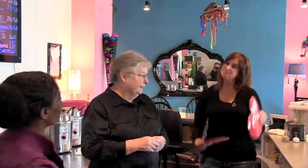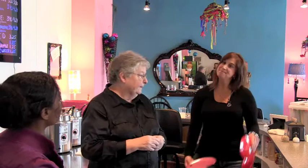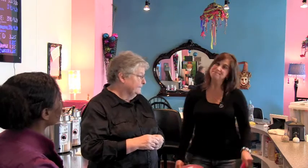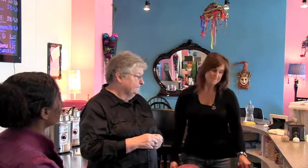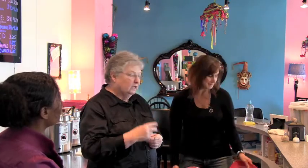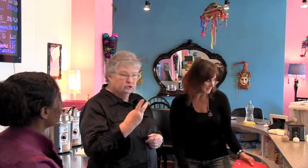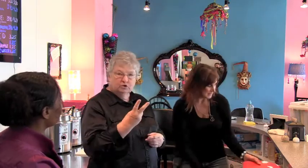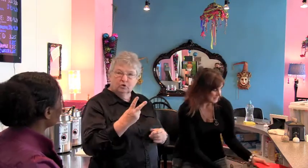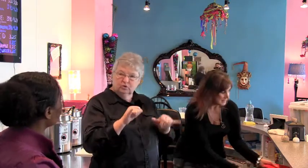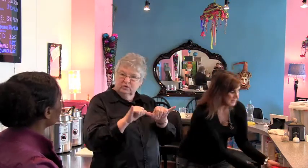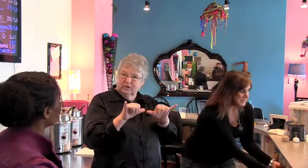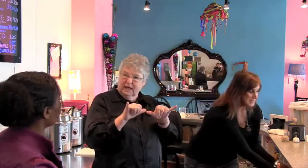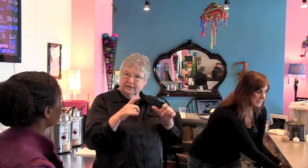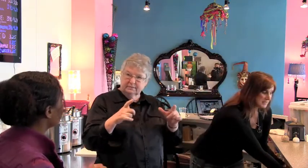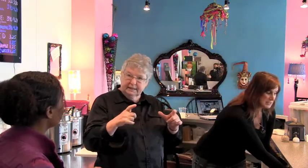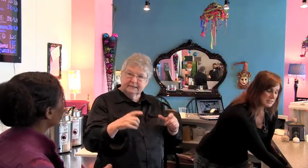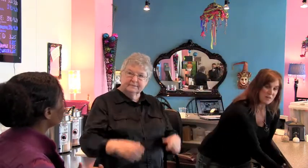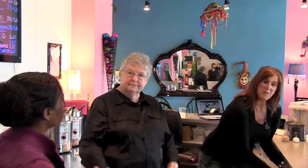Yep.